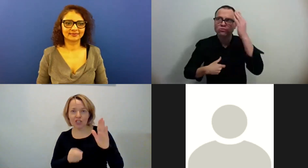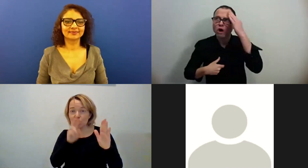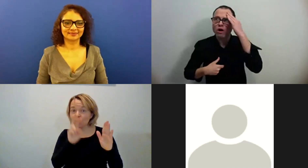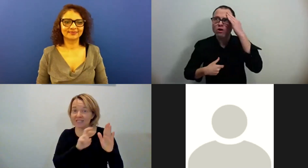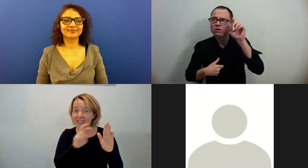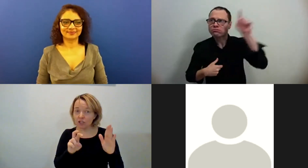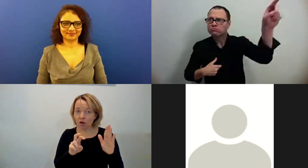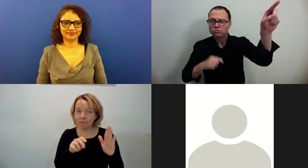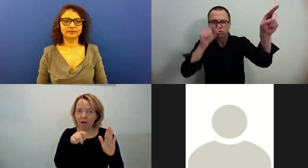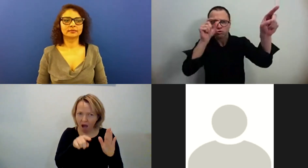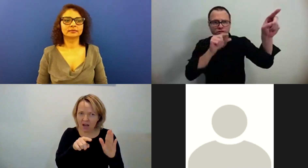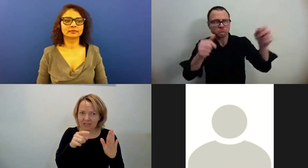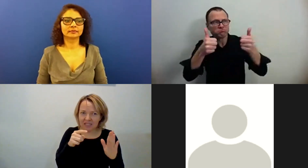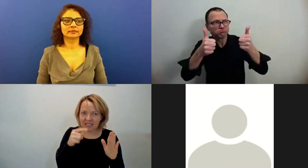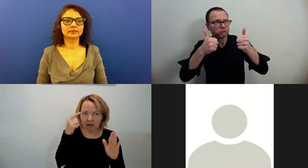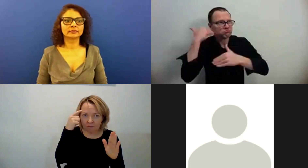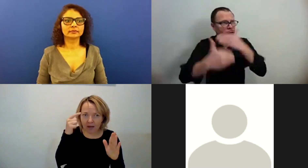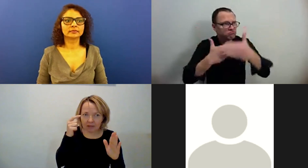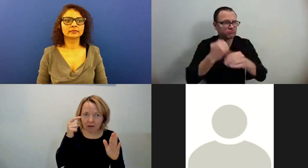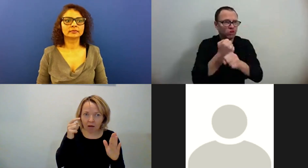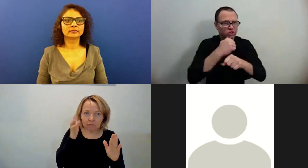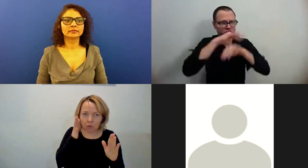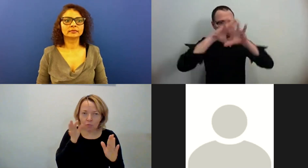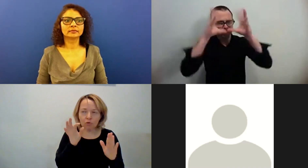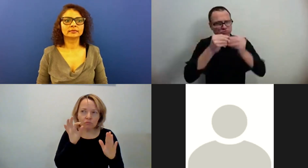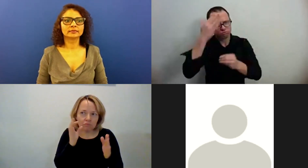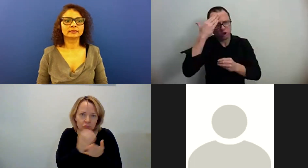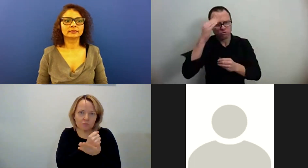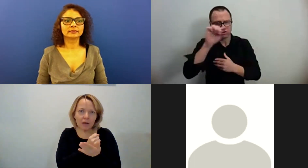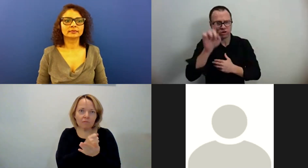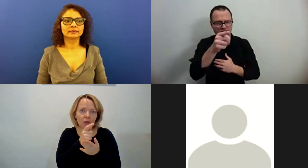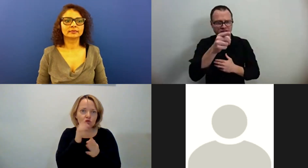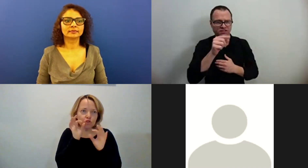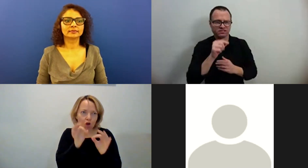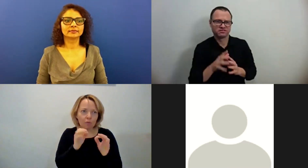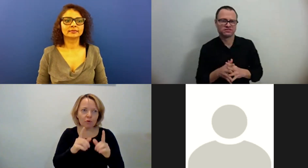You grew up in Kosovo, made it to Switzerland.